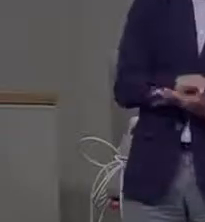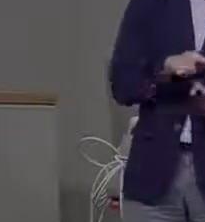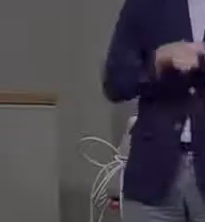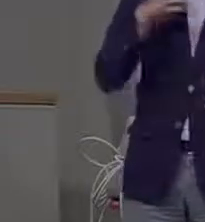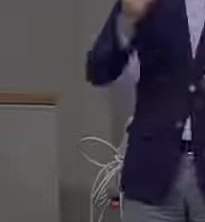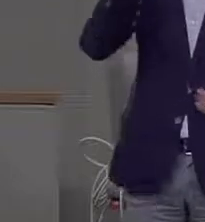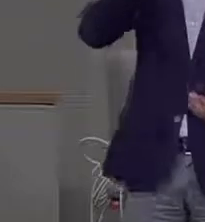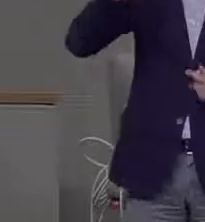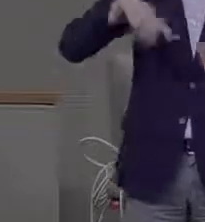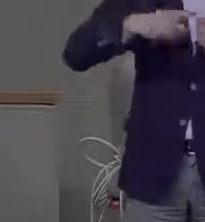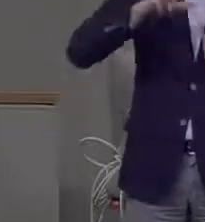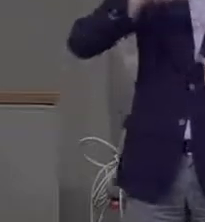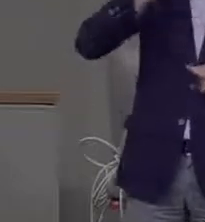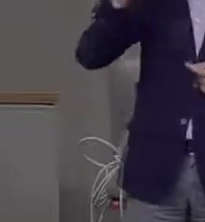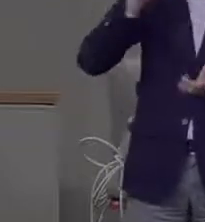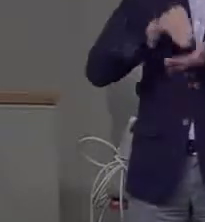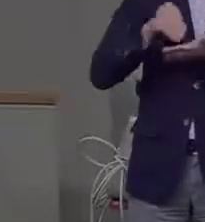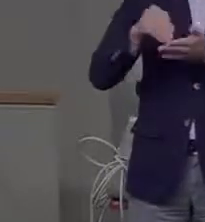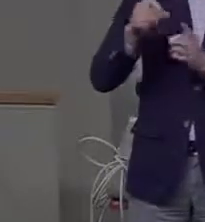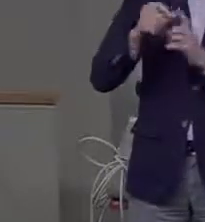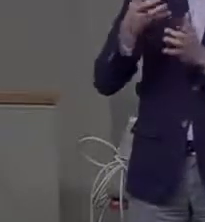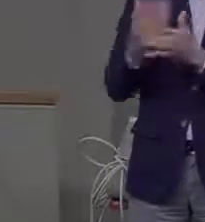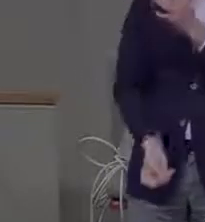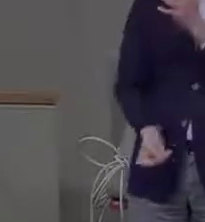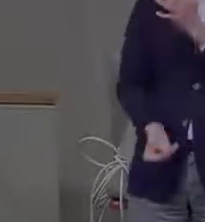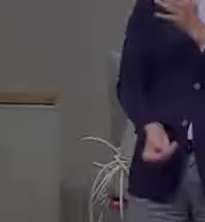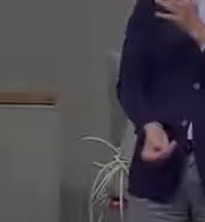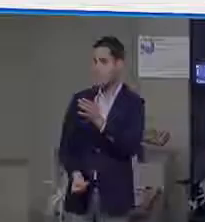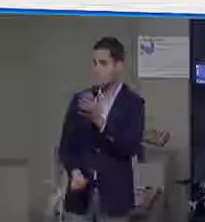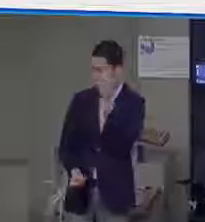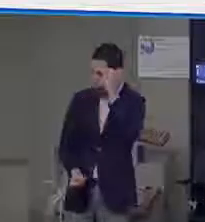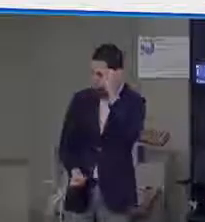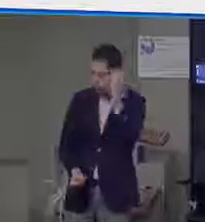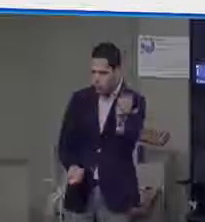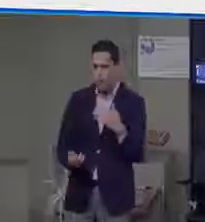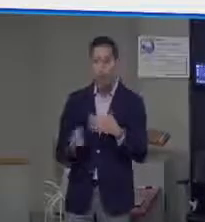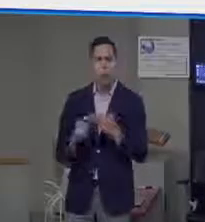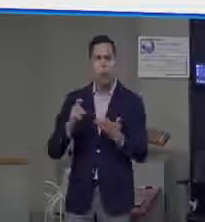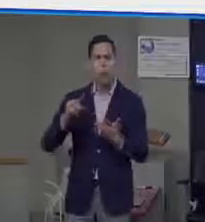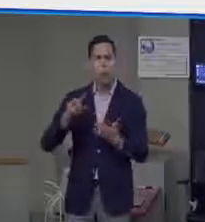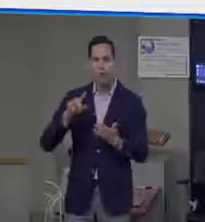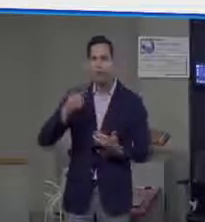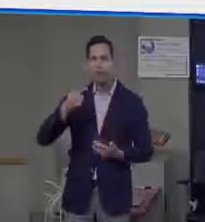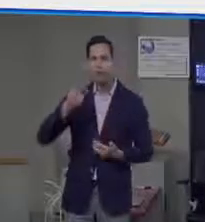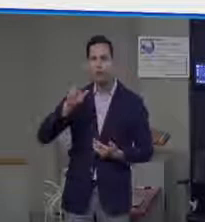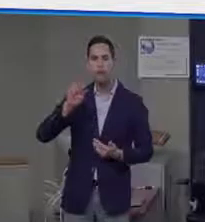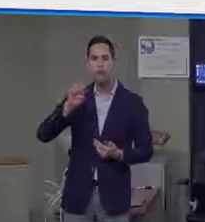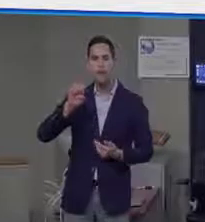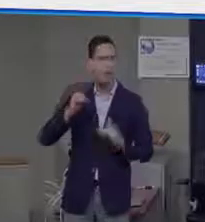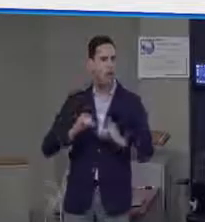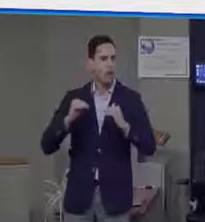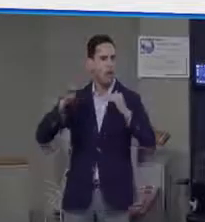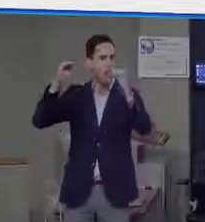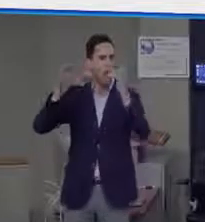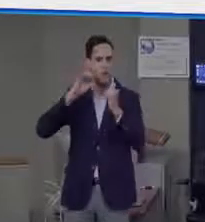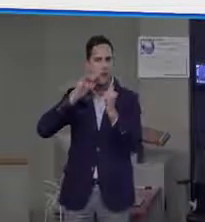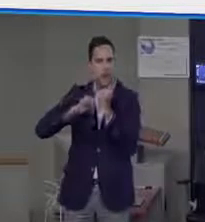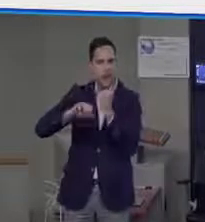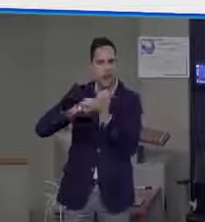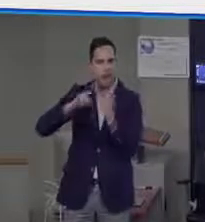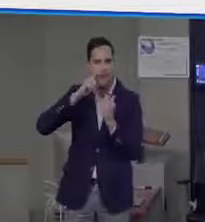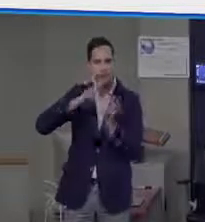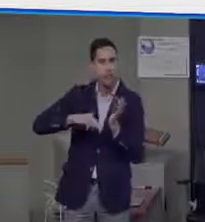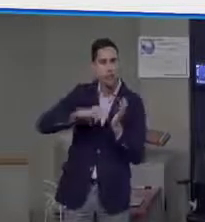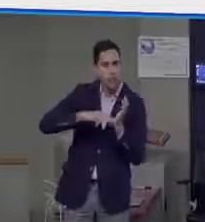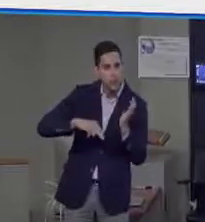gap. There's the grade-level reading campaign, and they haven't quite made up their mind whether it should be STEM or